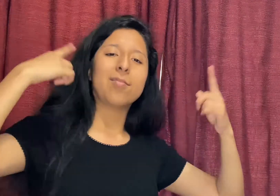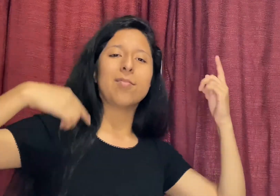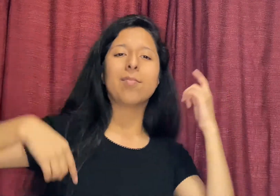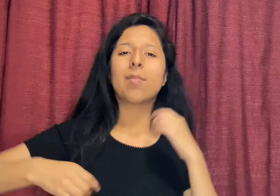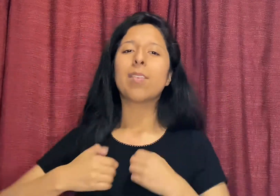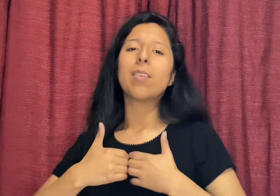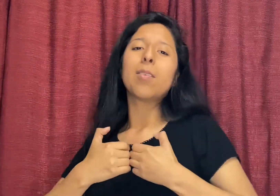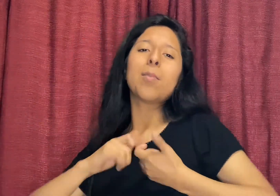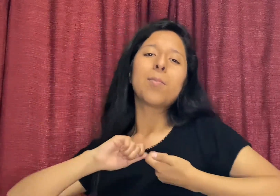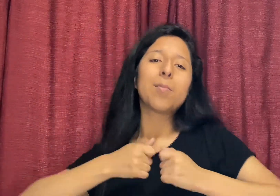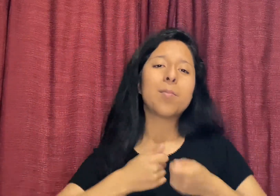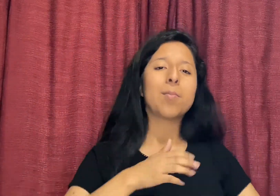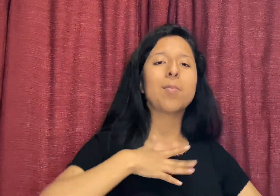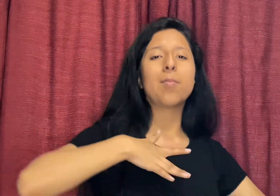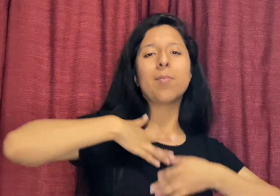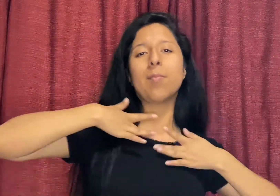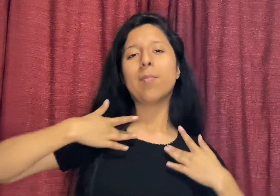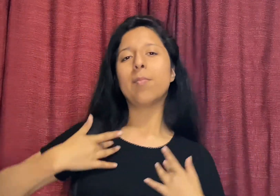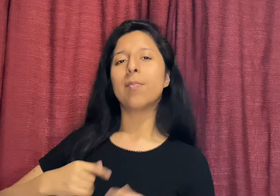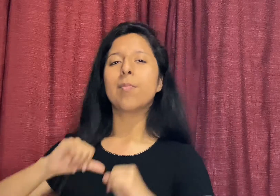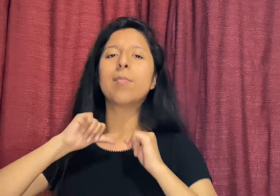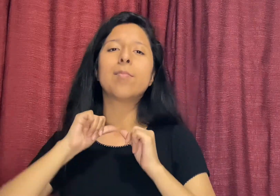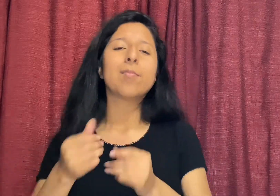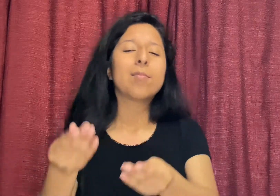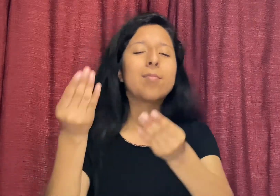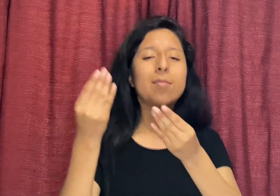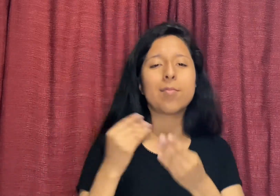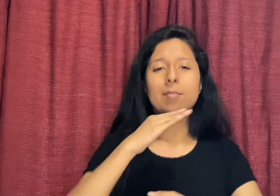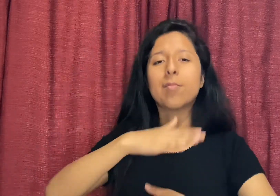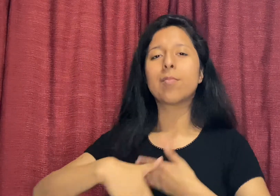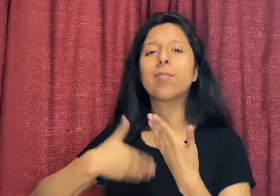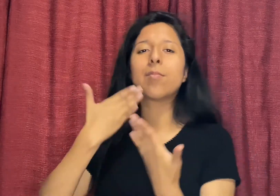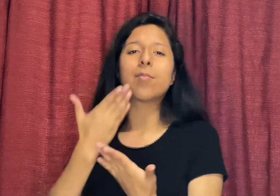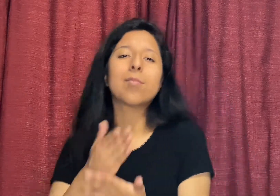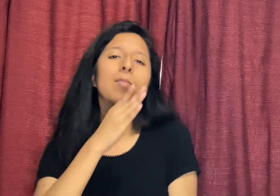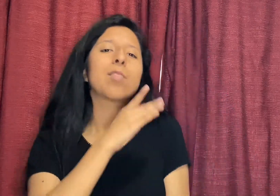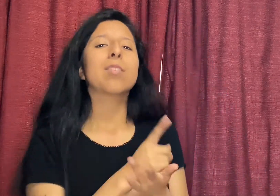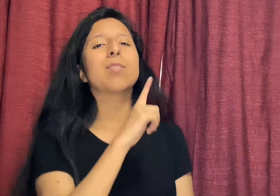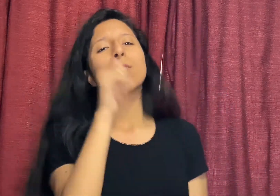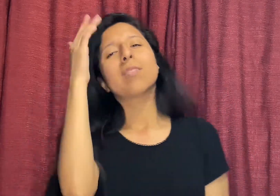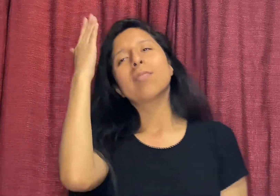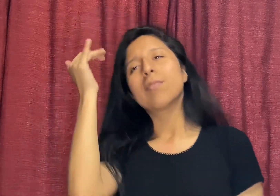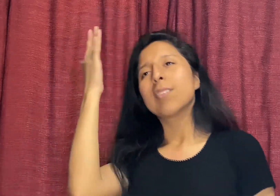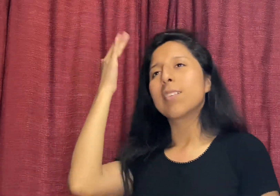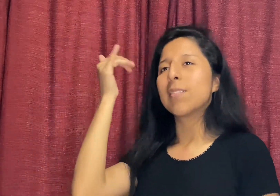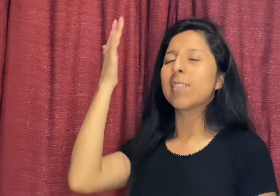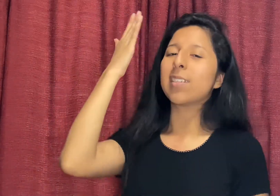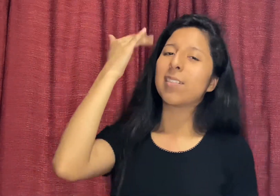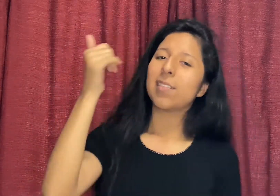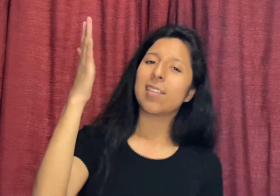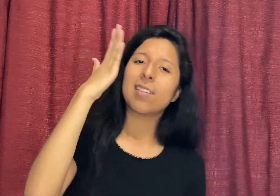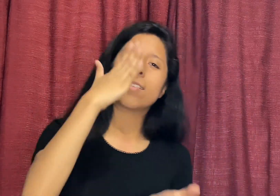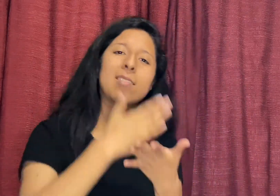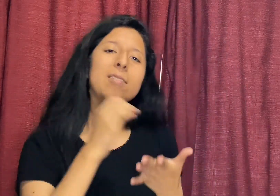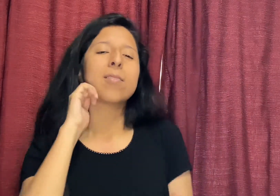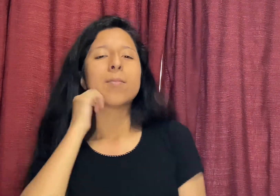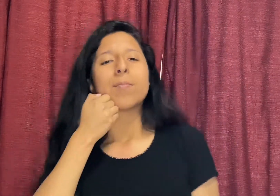wildcat. Baby, break my heart, give me all you got. Don't ask why, don't be shy,